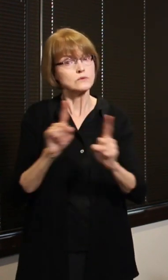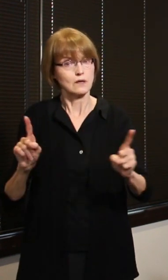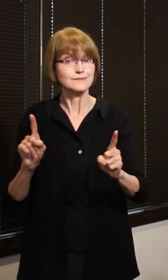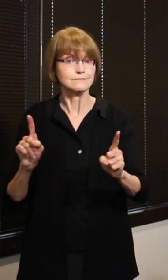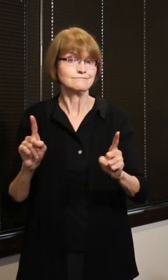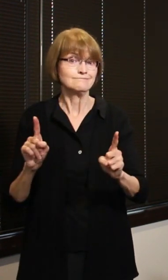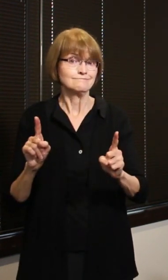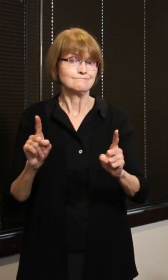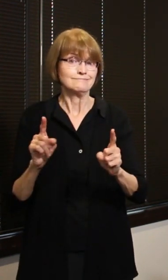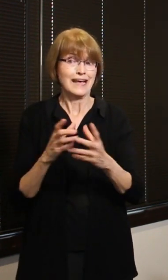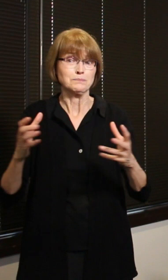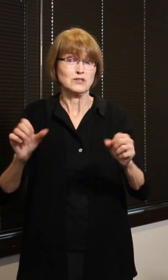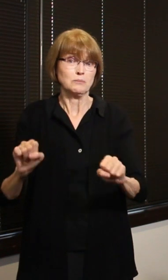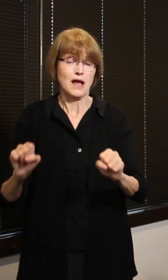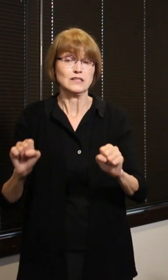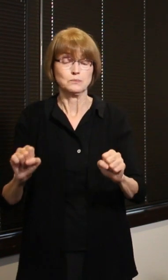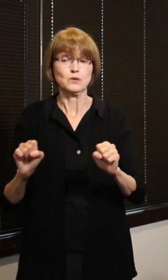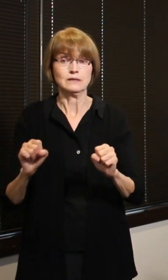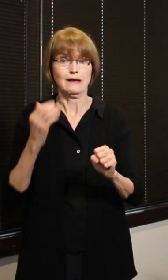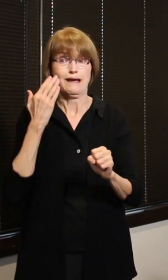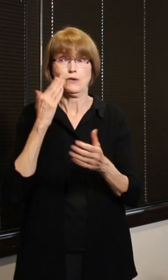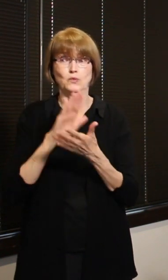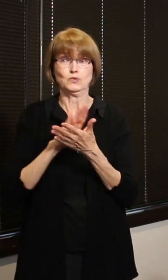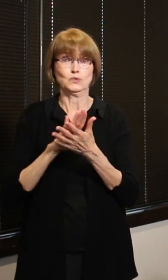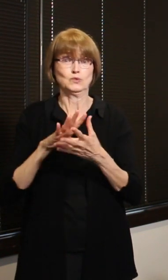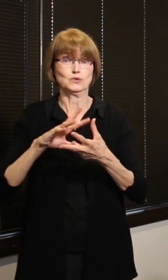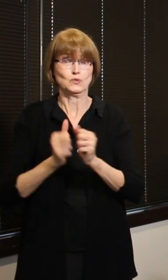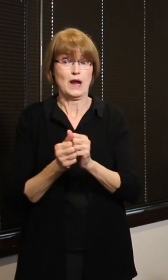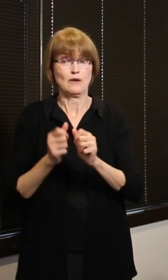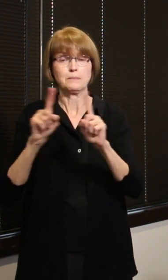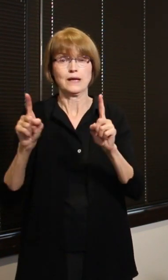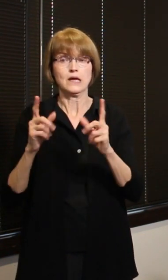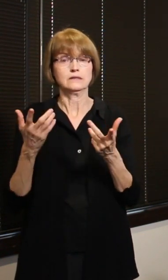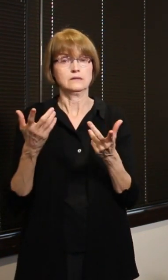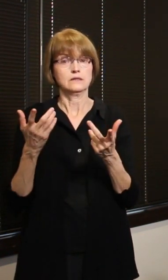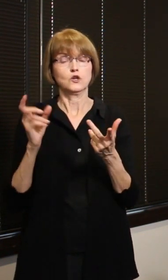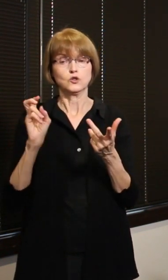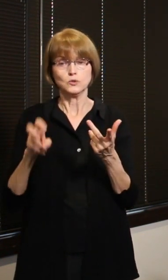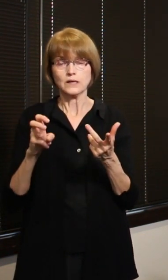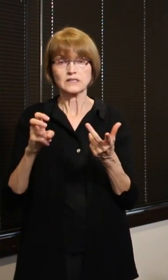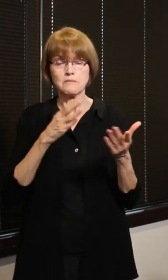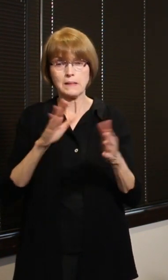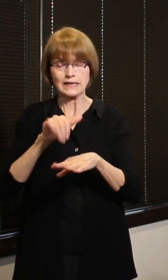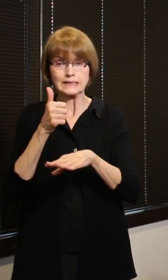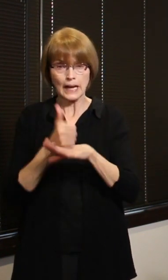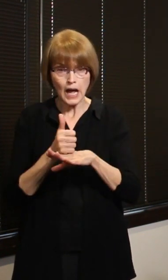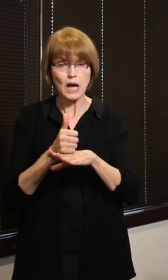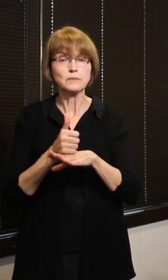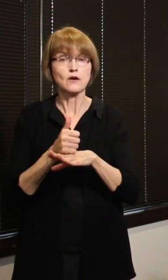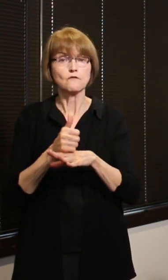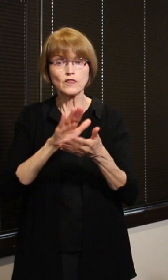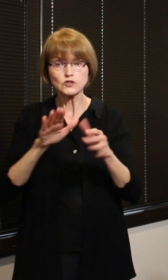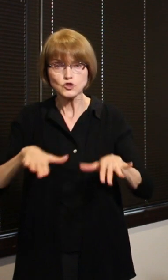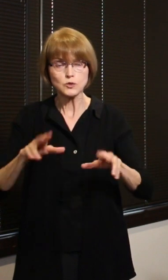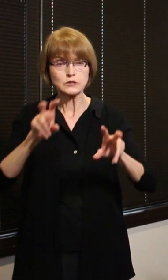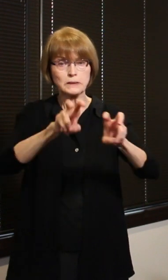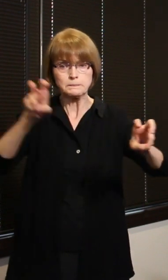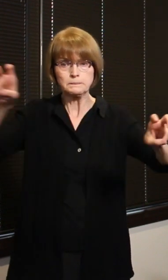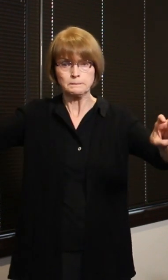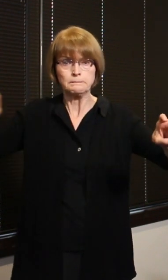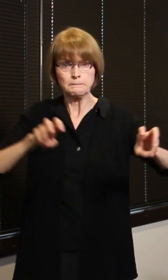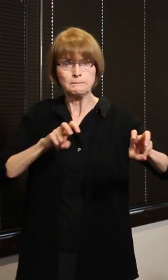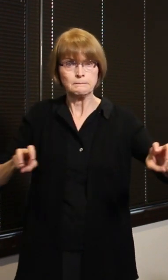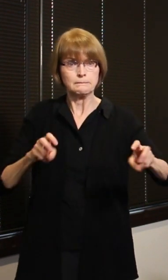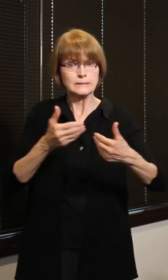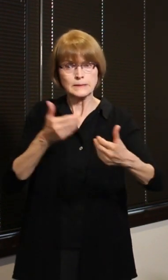as you can. I know schools can get fairly crowded, but you have to have plans in place in order to accommodate for that. having